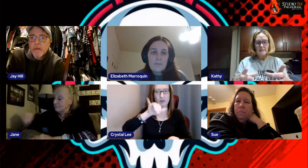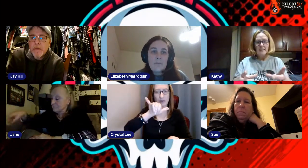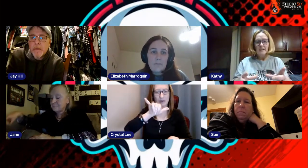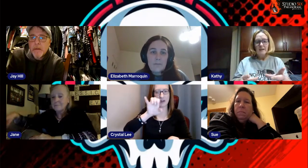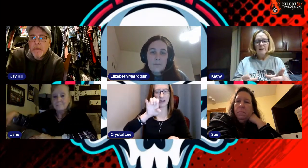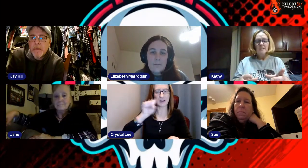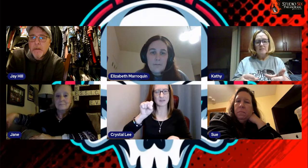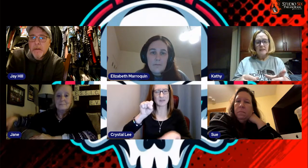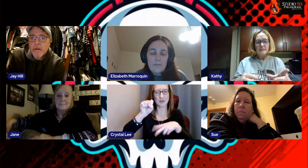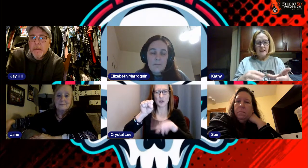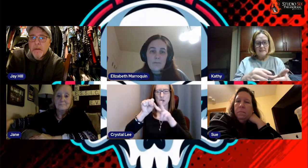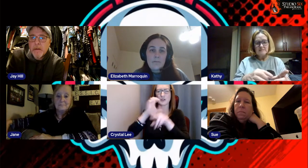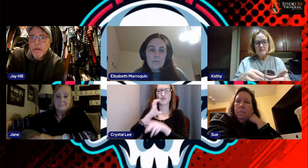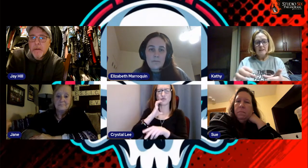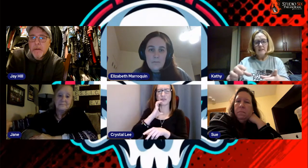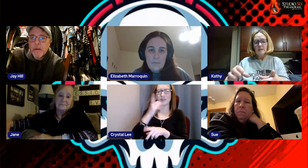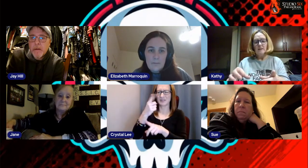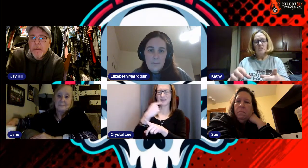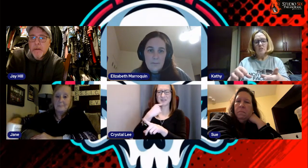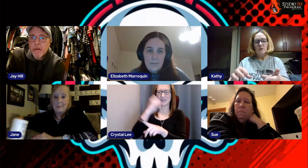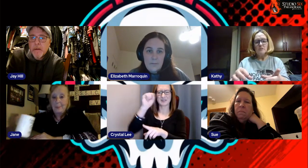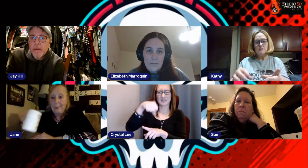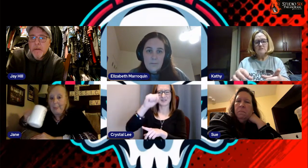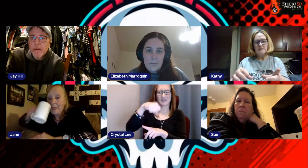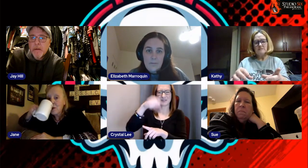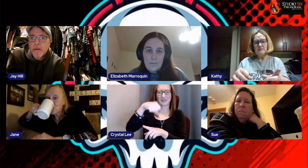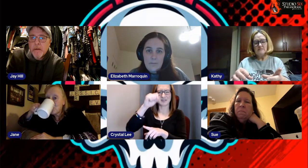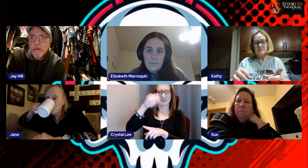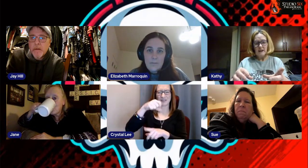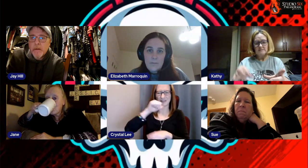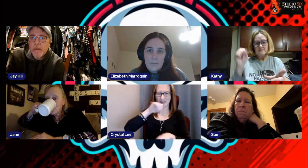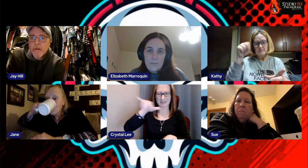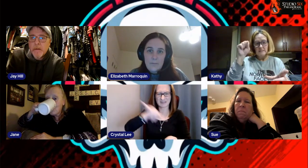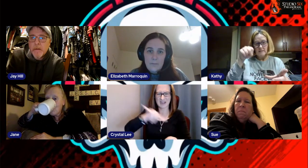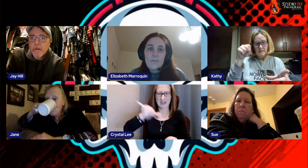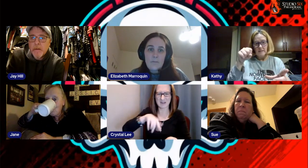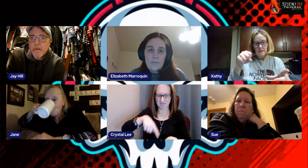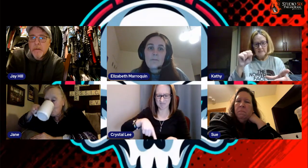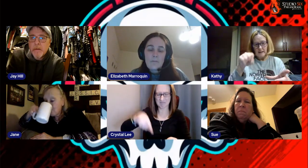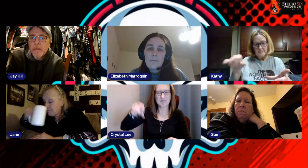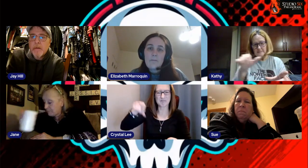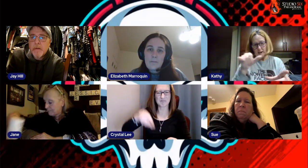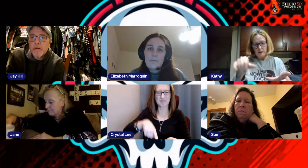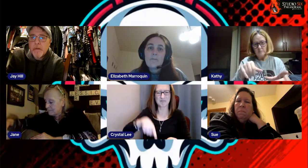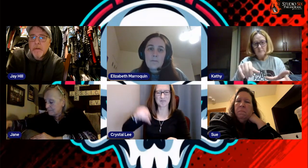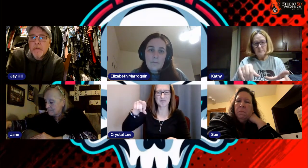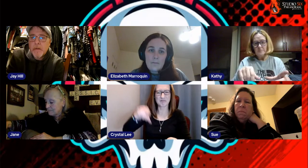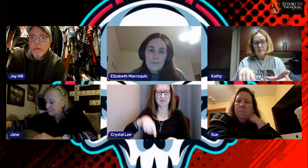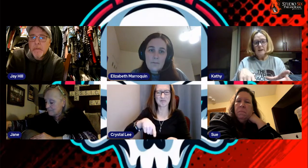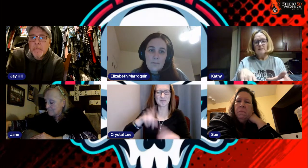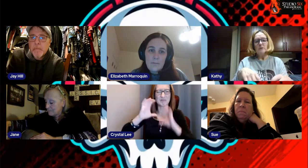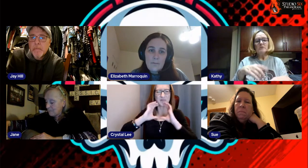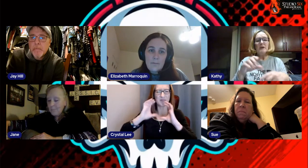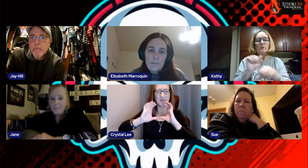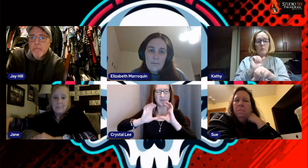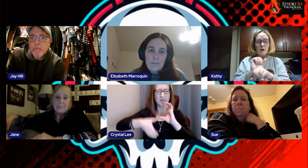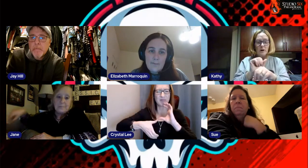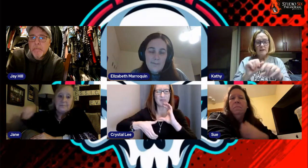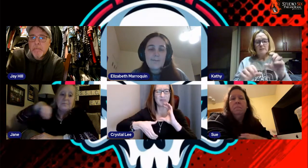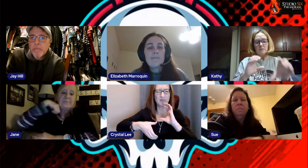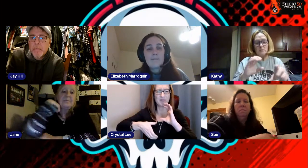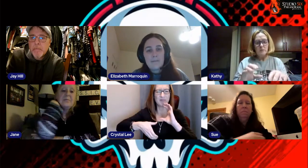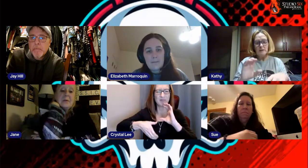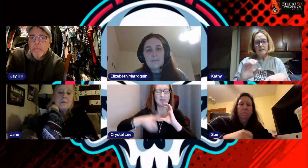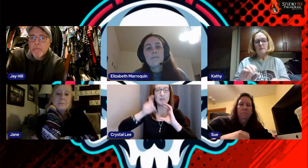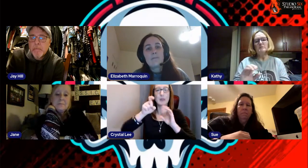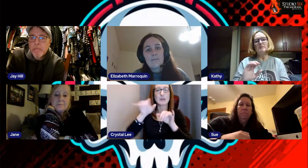had to say yes, and look at Crystal and said yes. Is that the same? So she had to work on